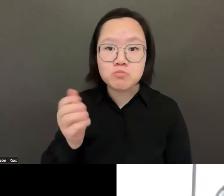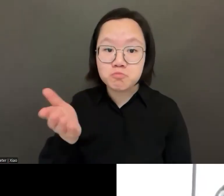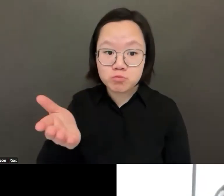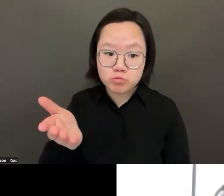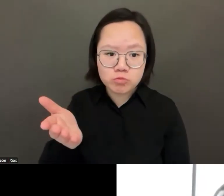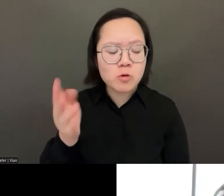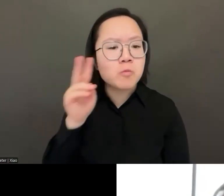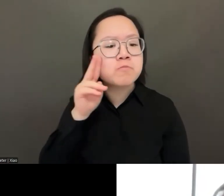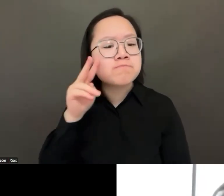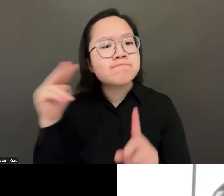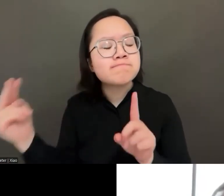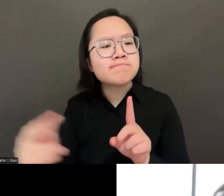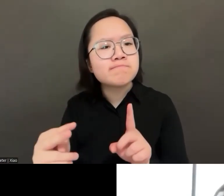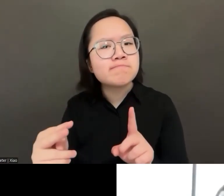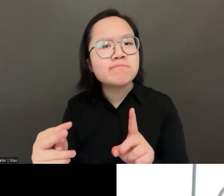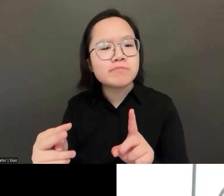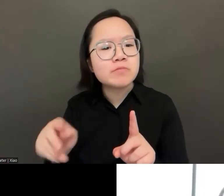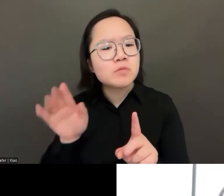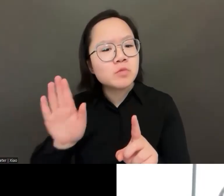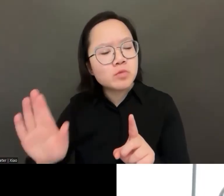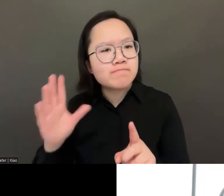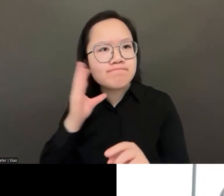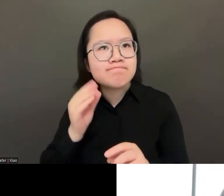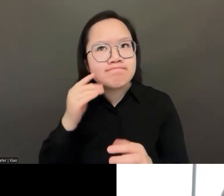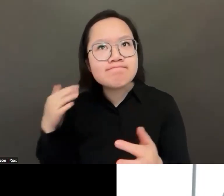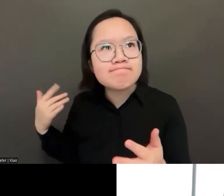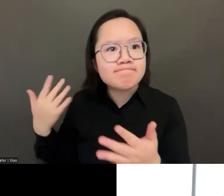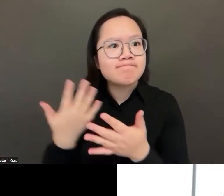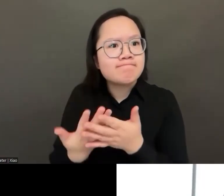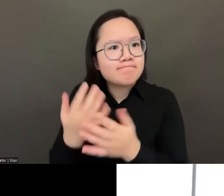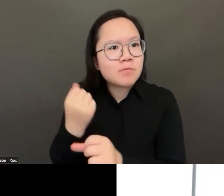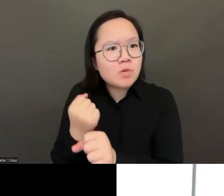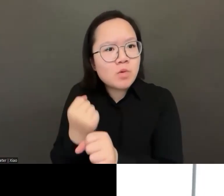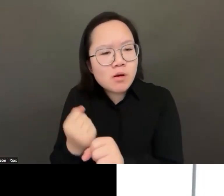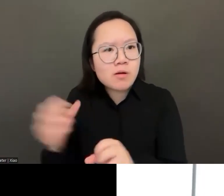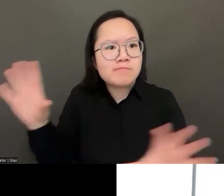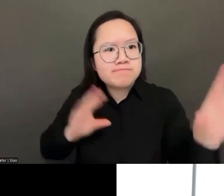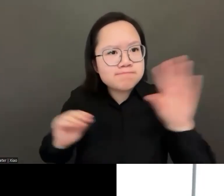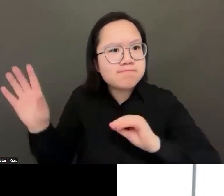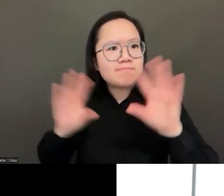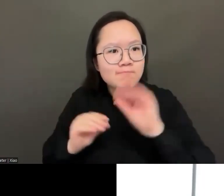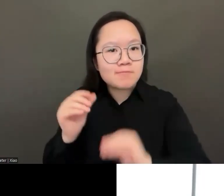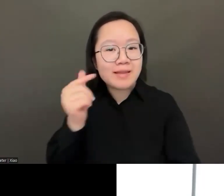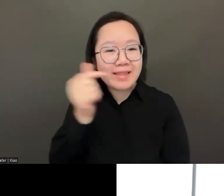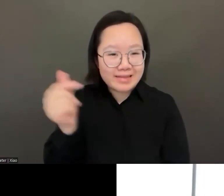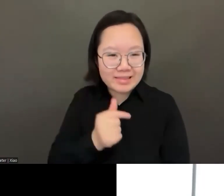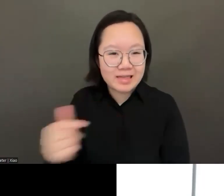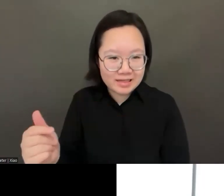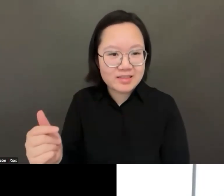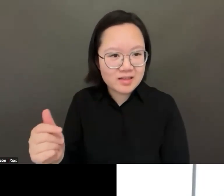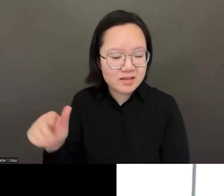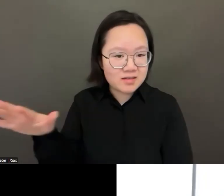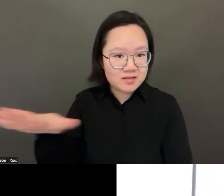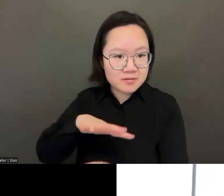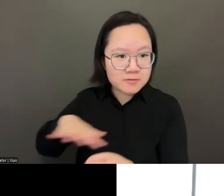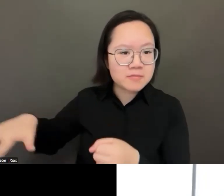for you and provide practical examples from your work in Tanzania on creating an enabling